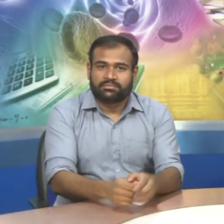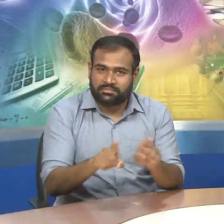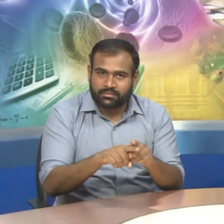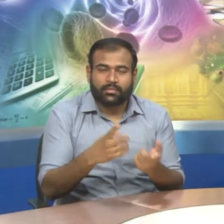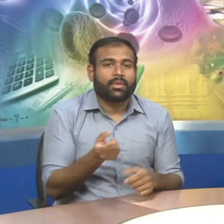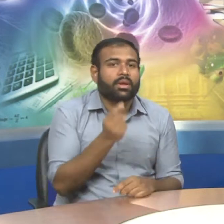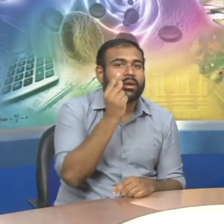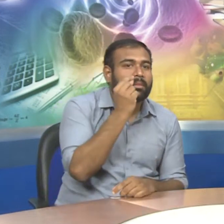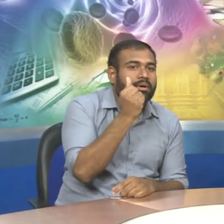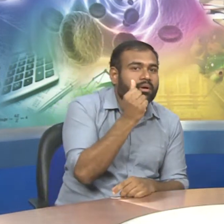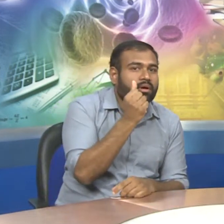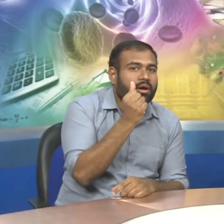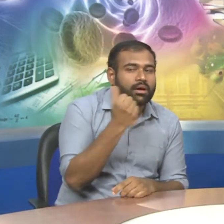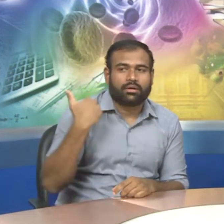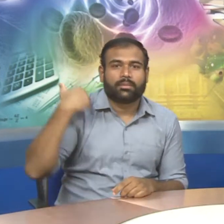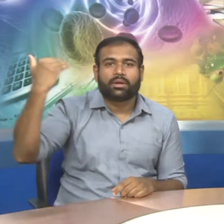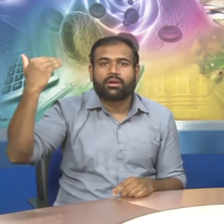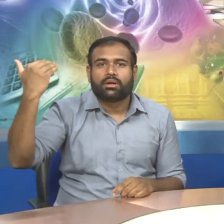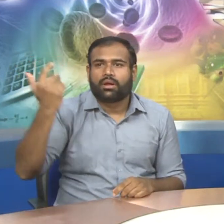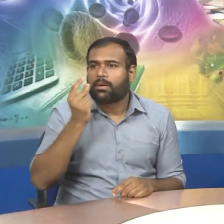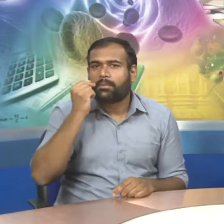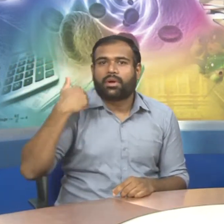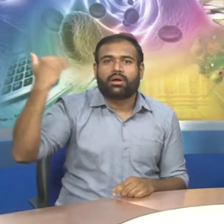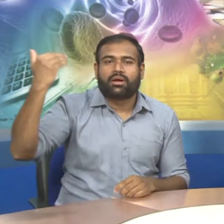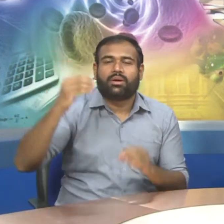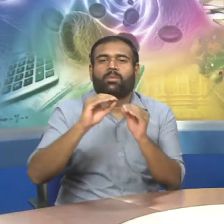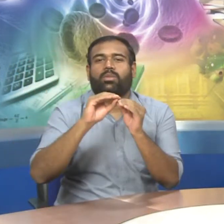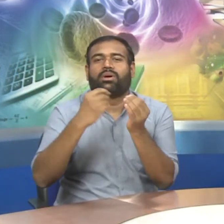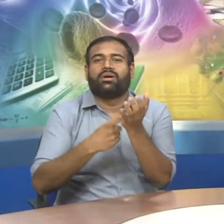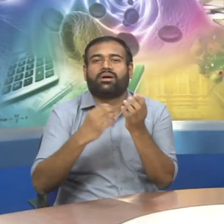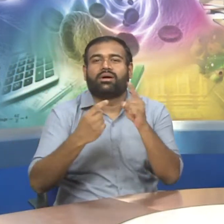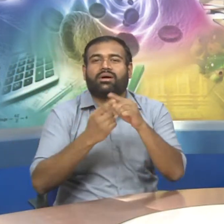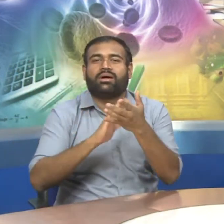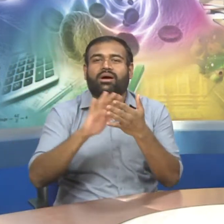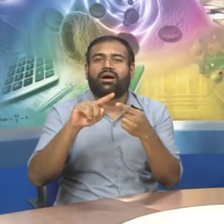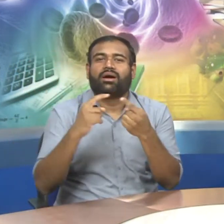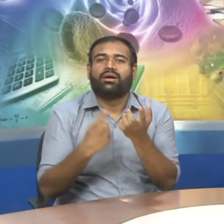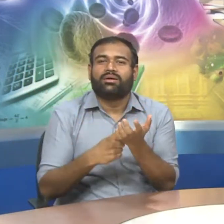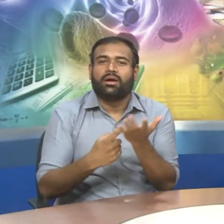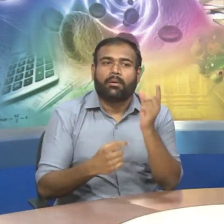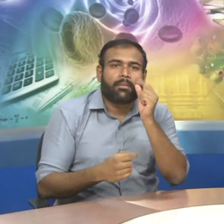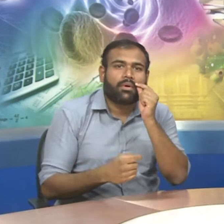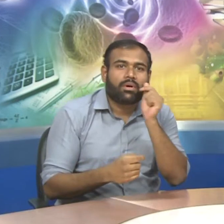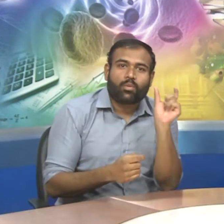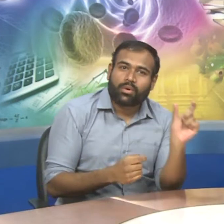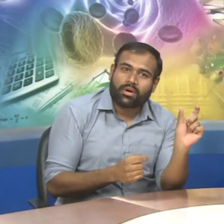further. Similarly, male plus sibling means brother.